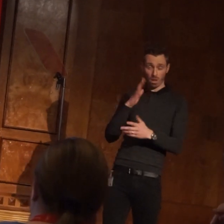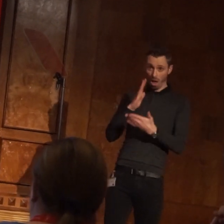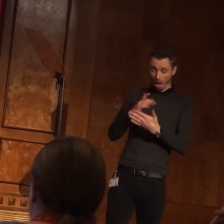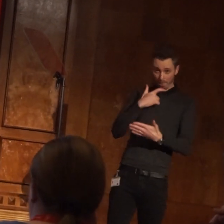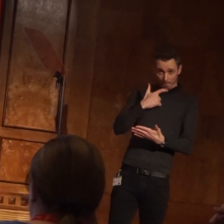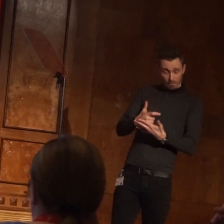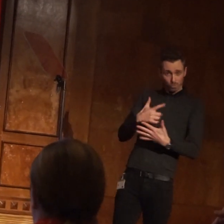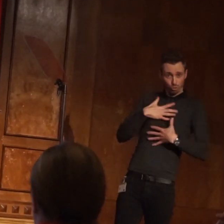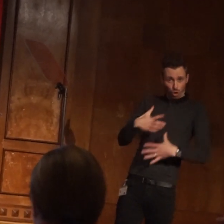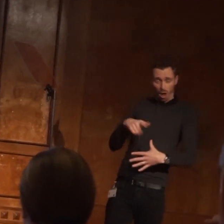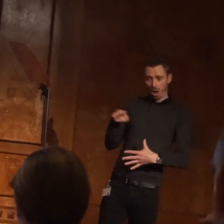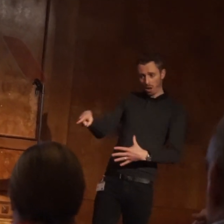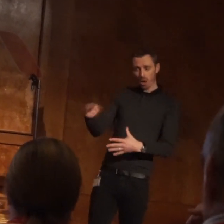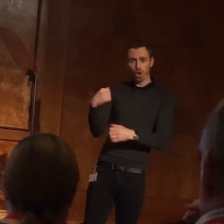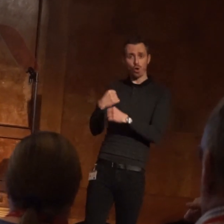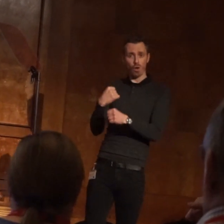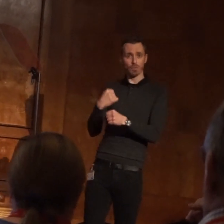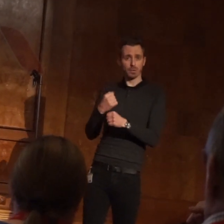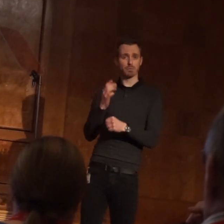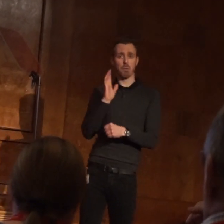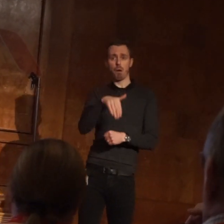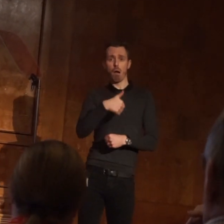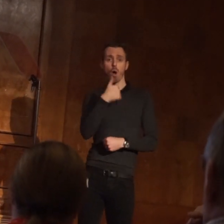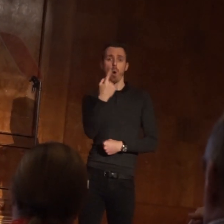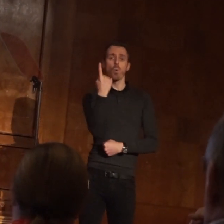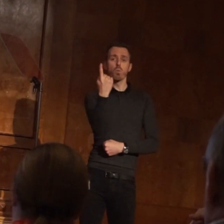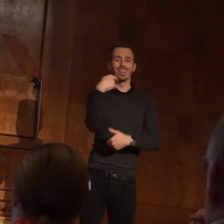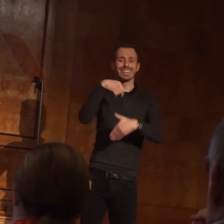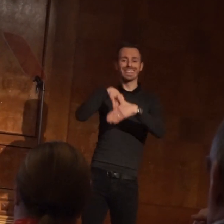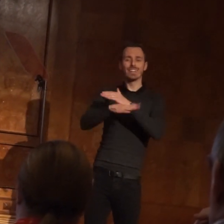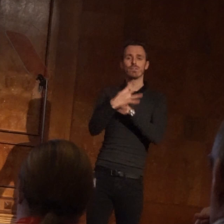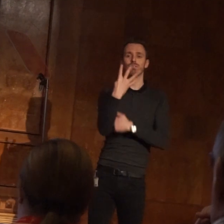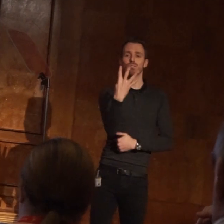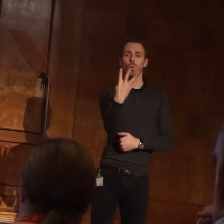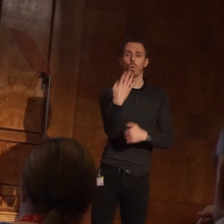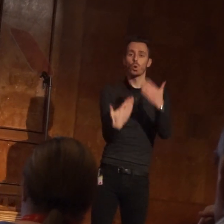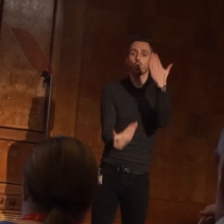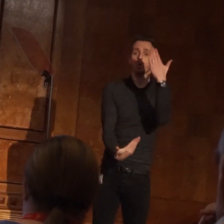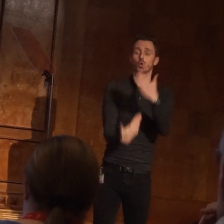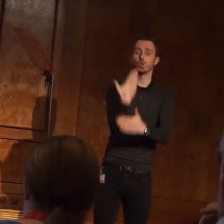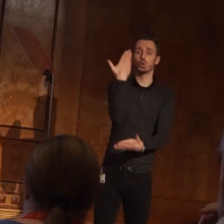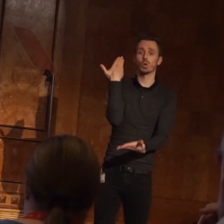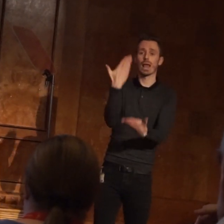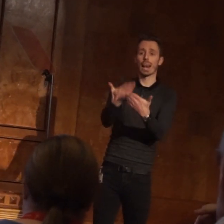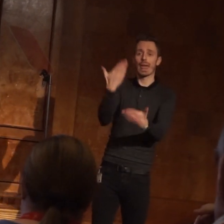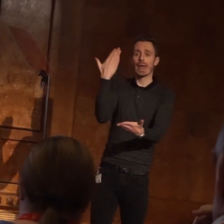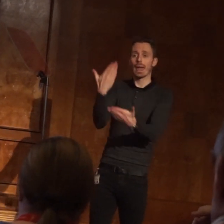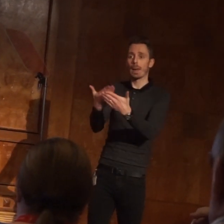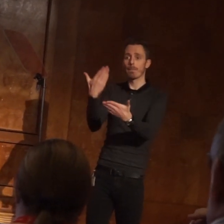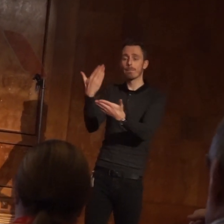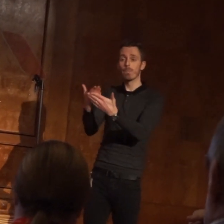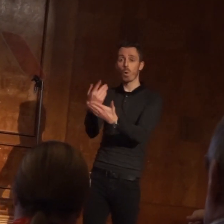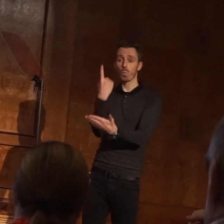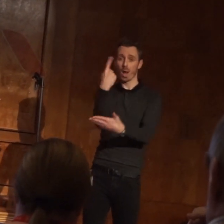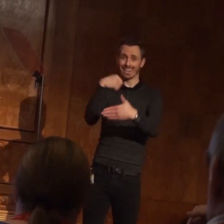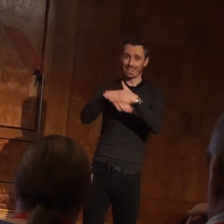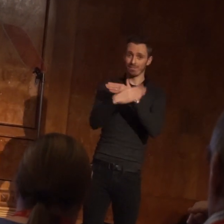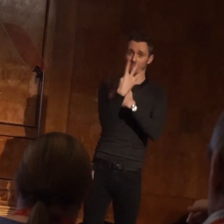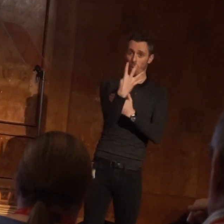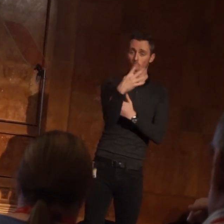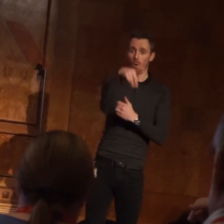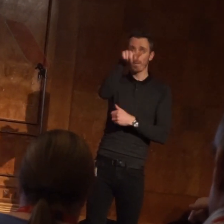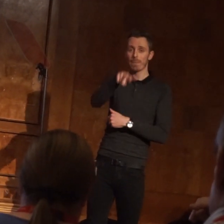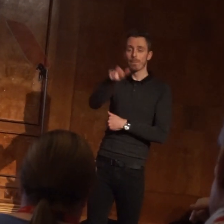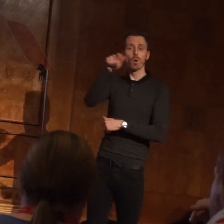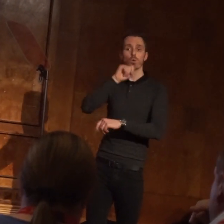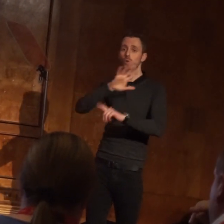to accept a situation where one in four new claimants are not receiving their first universal